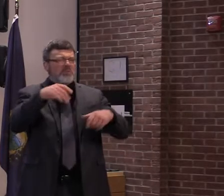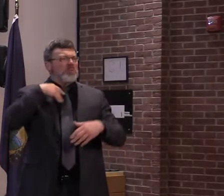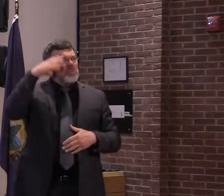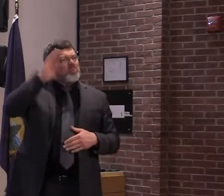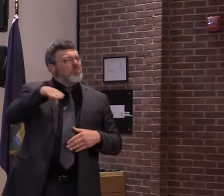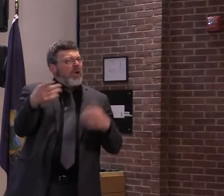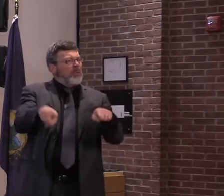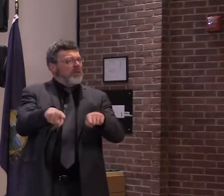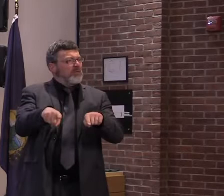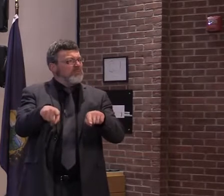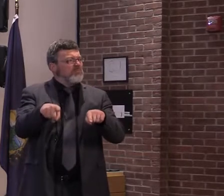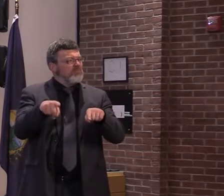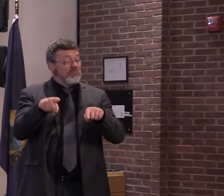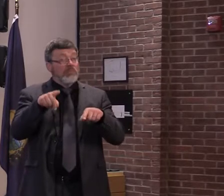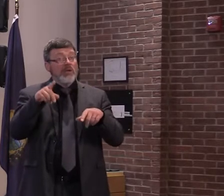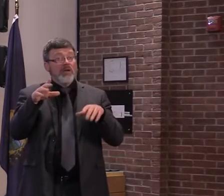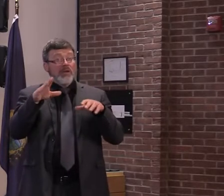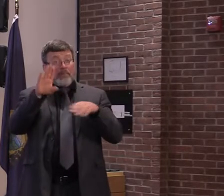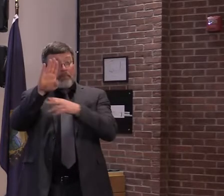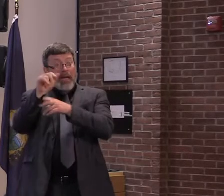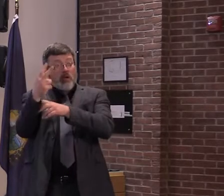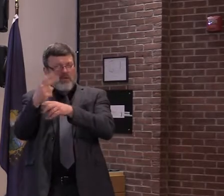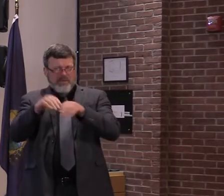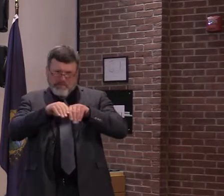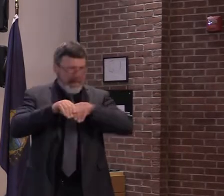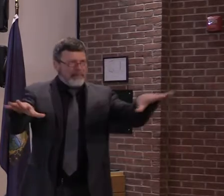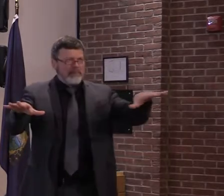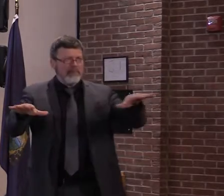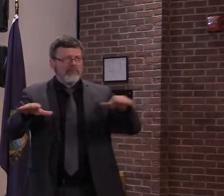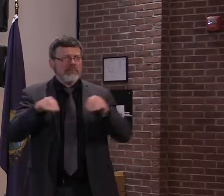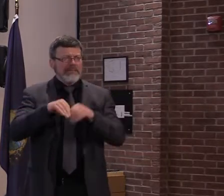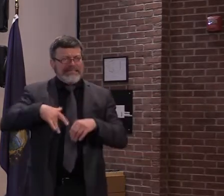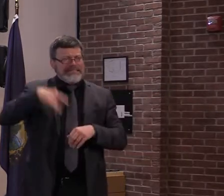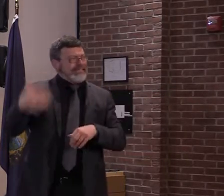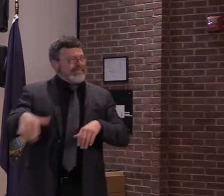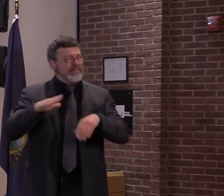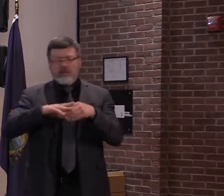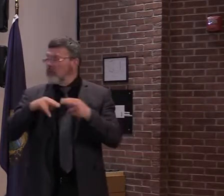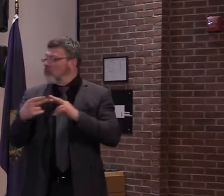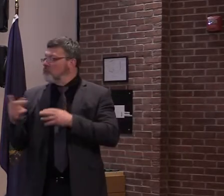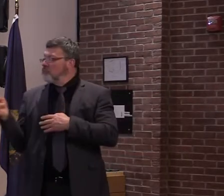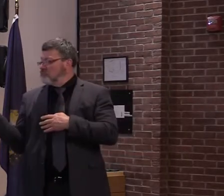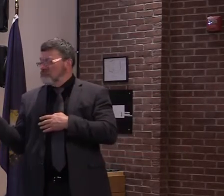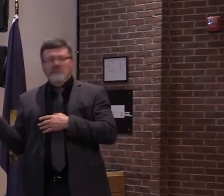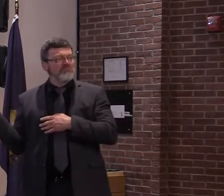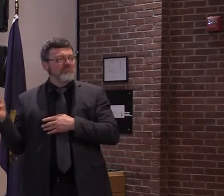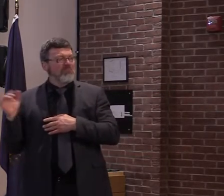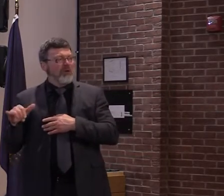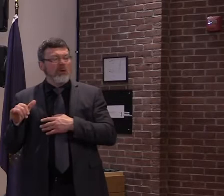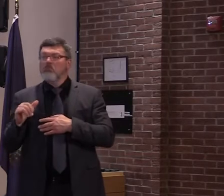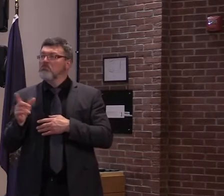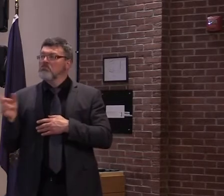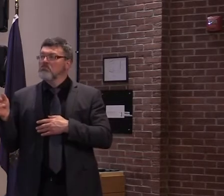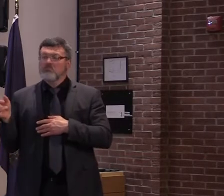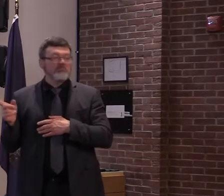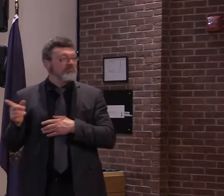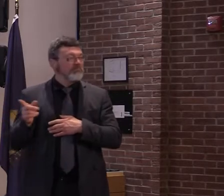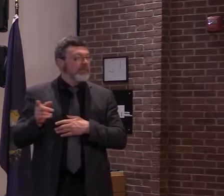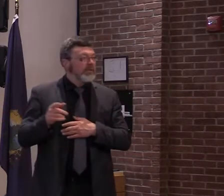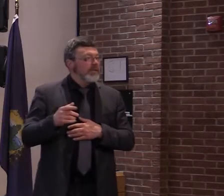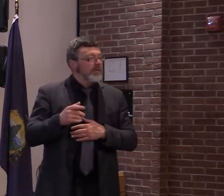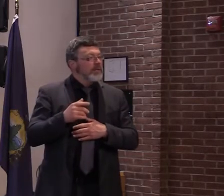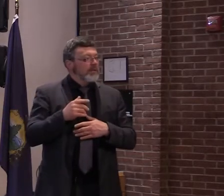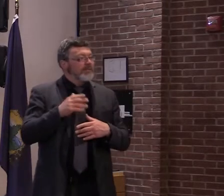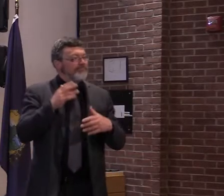transmissible than the original Omicron variant. As this first graph illustrates, we are in a very different